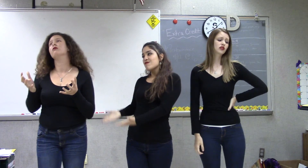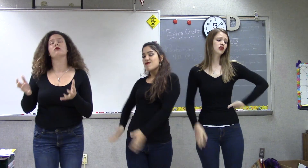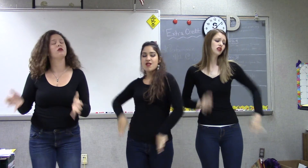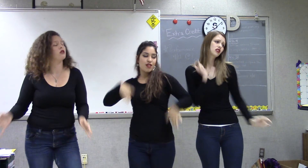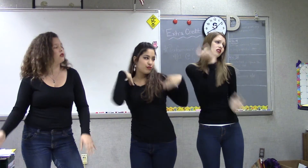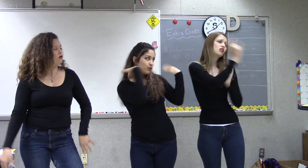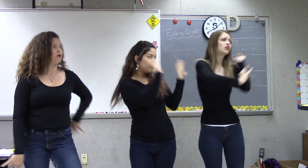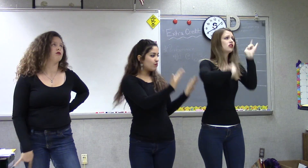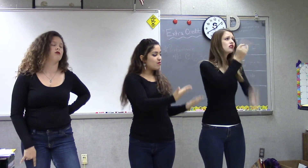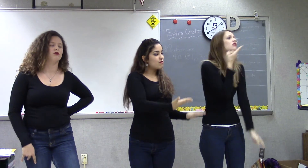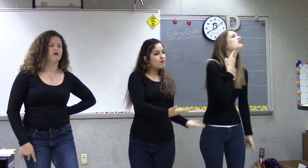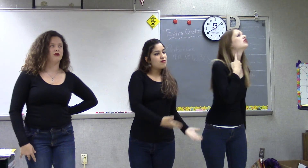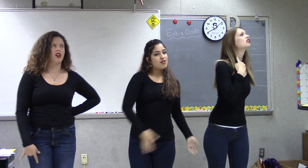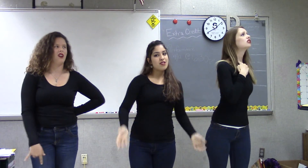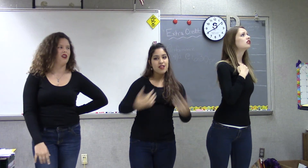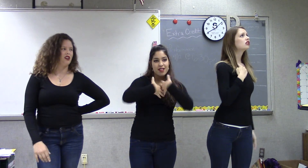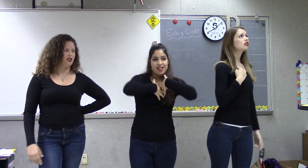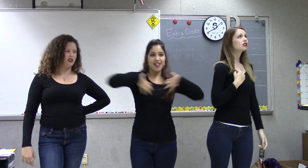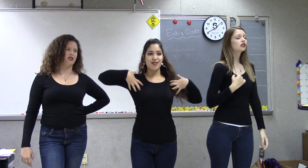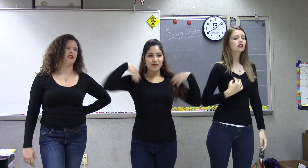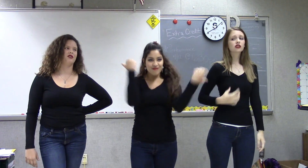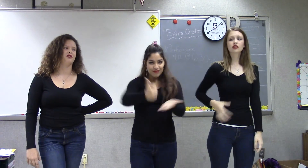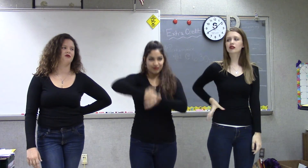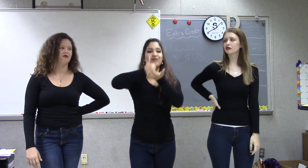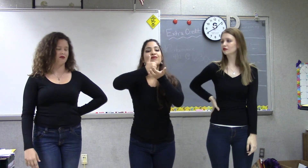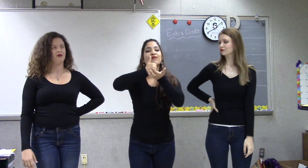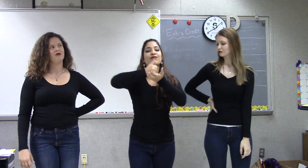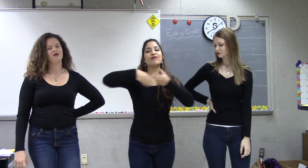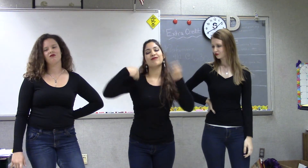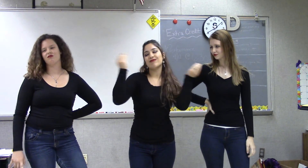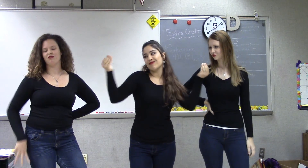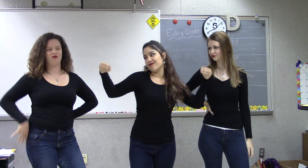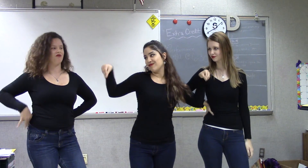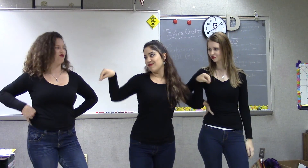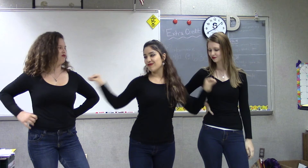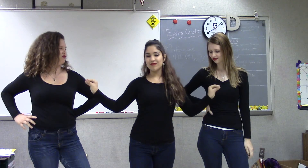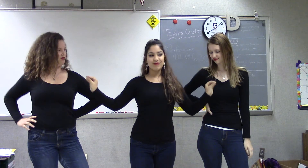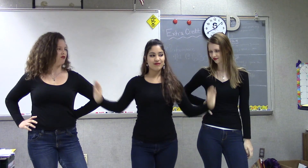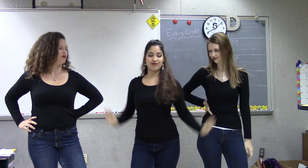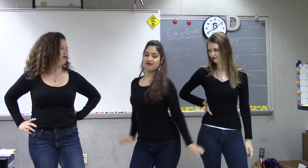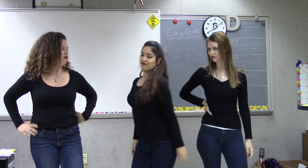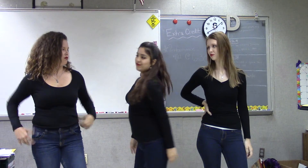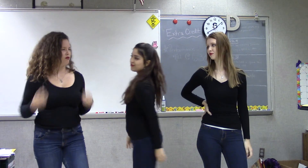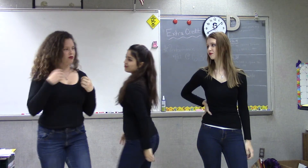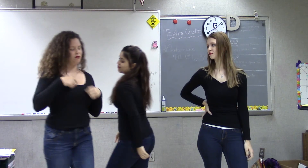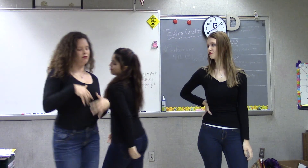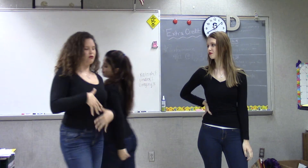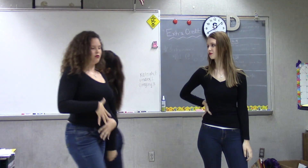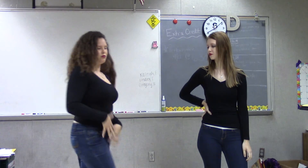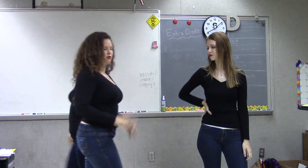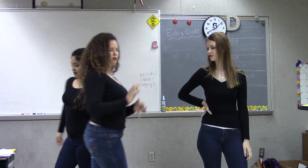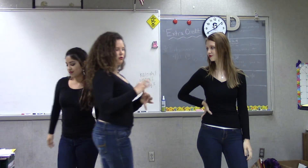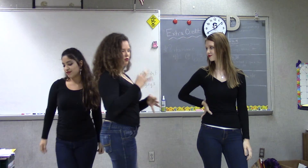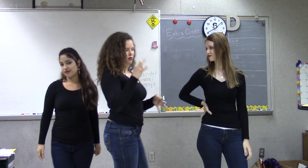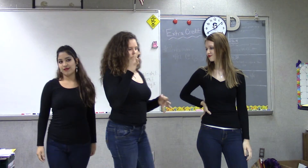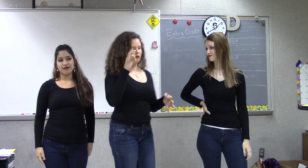thinner. That one wants to get the girl. And do I help them? Yes, indeed. Those poor unfortunate souls.